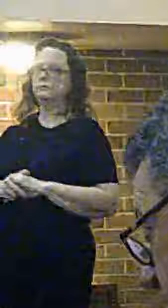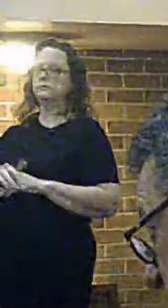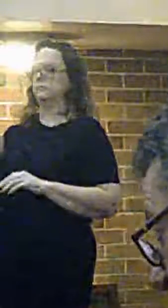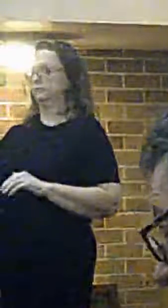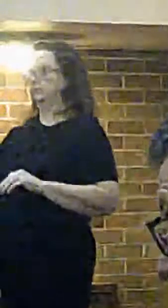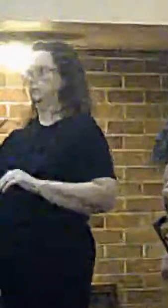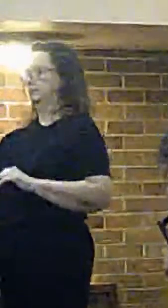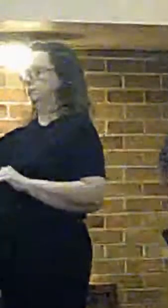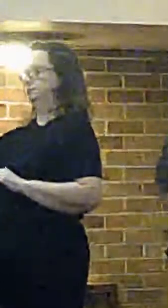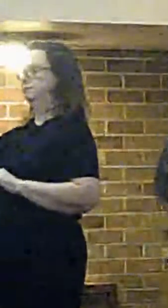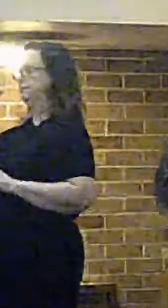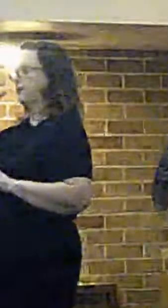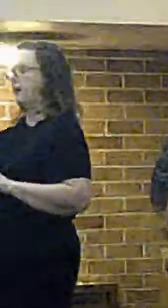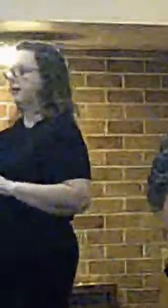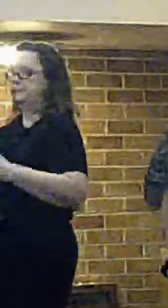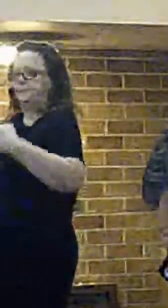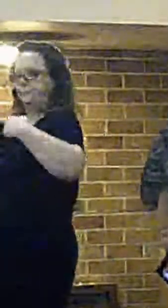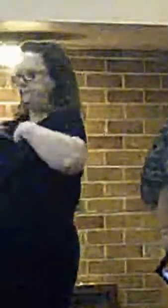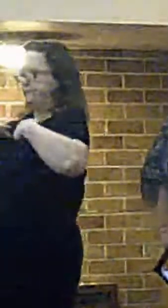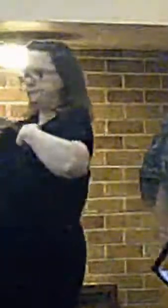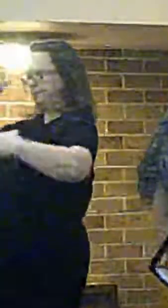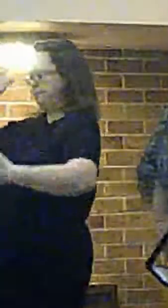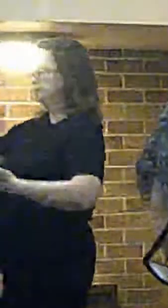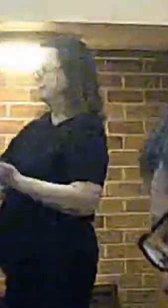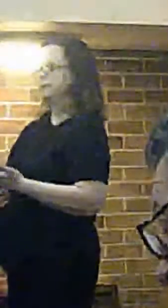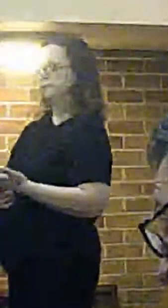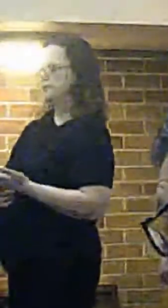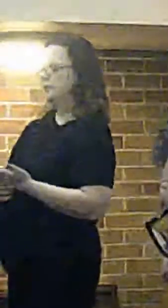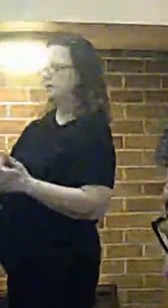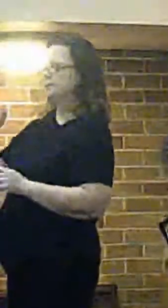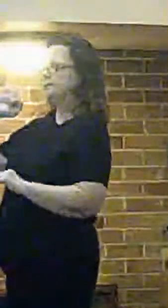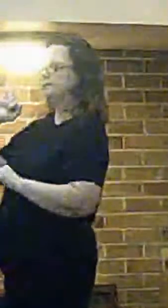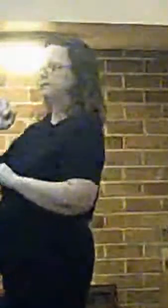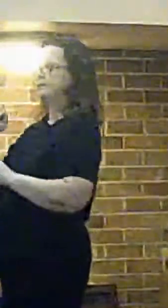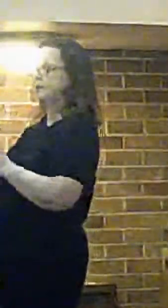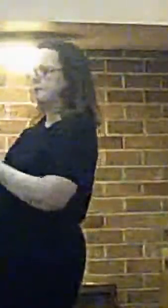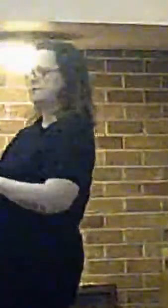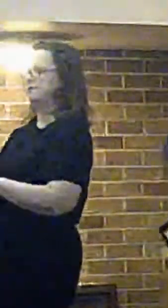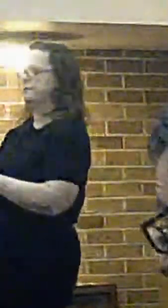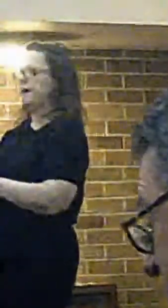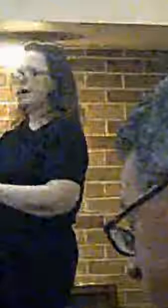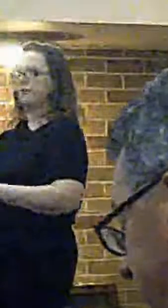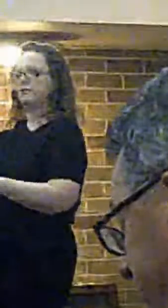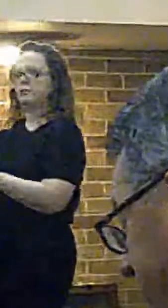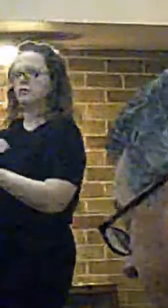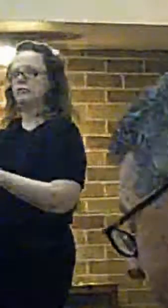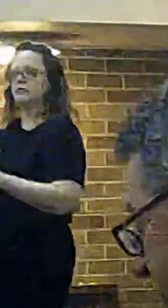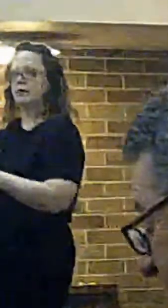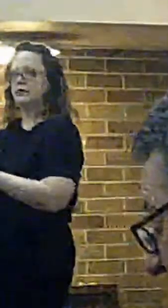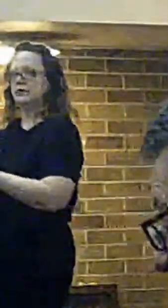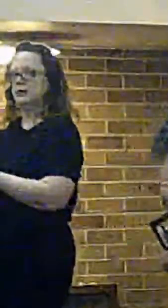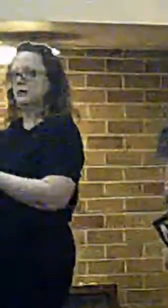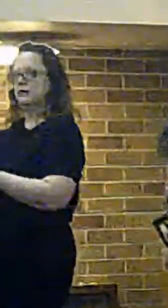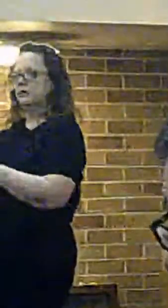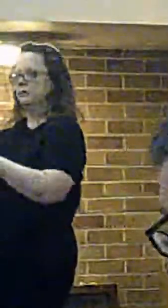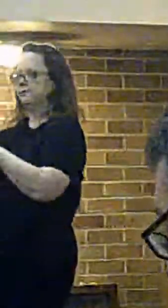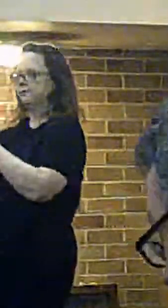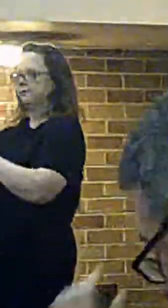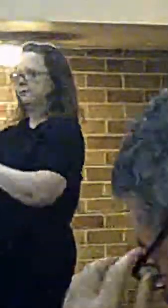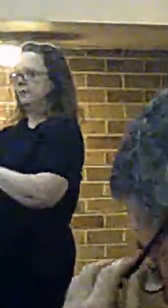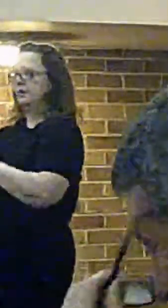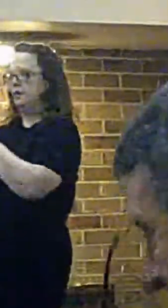can do that. I don't make the decision. The Fire and Rescue Authority do. But you come to your